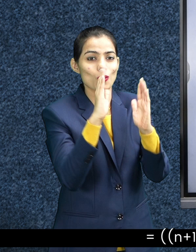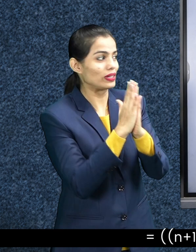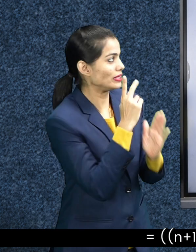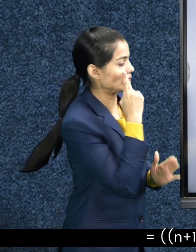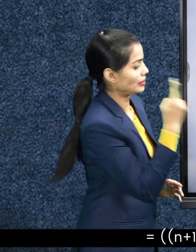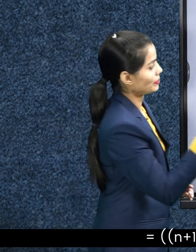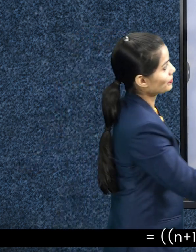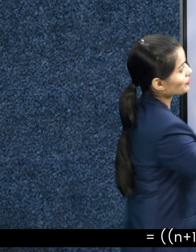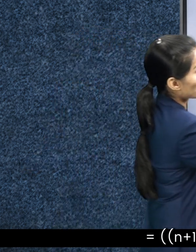tooth is equal to